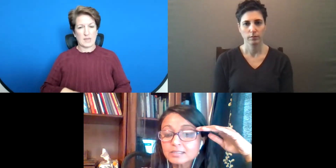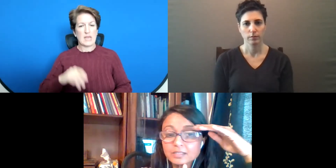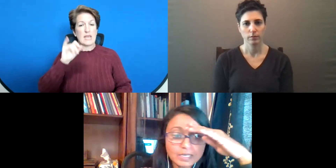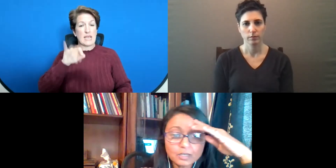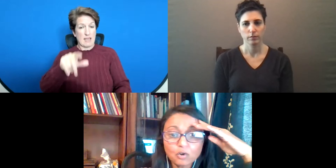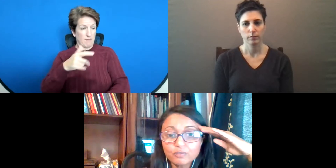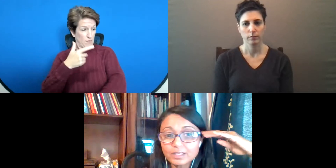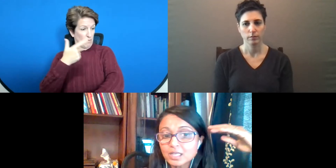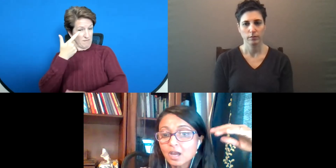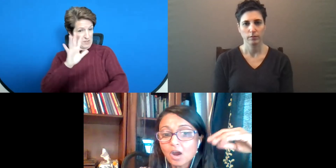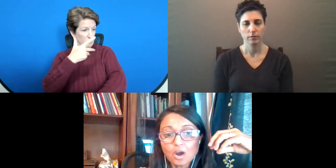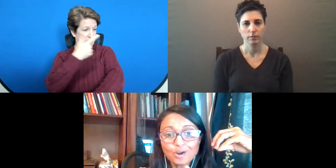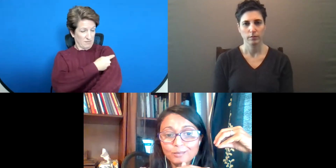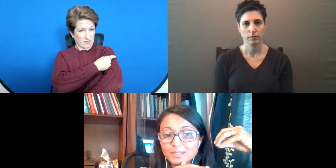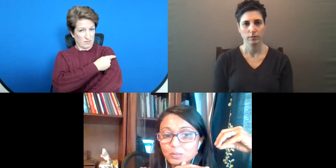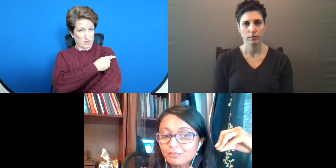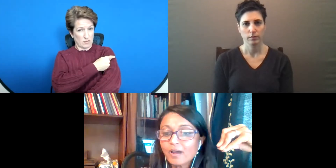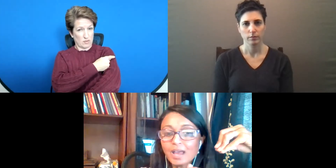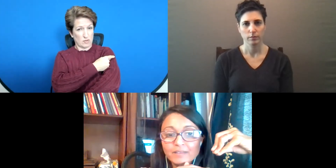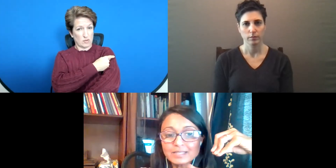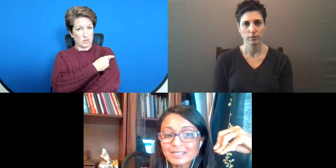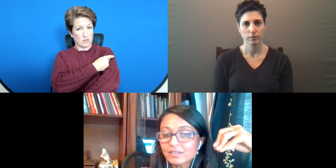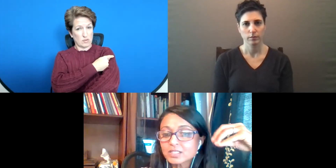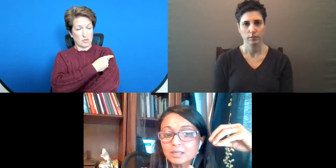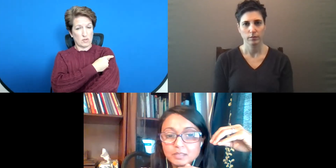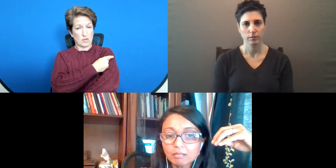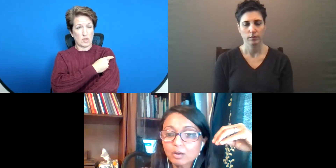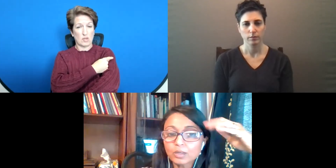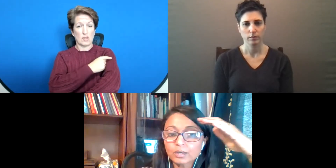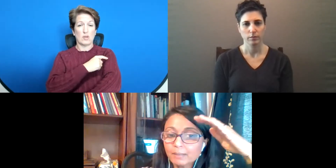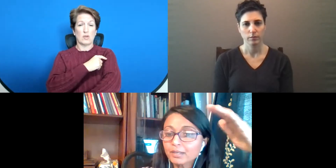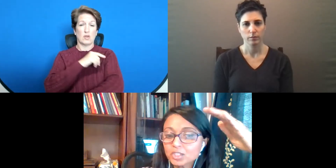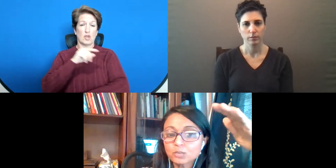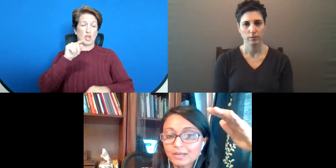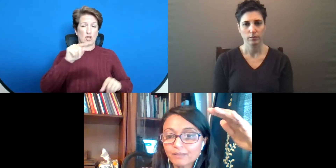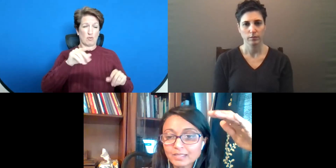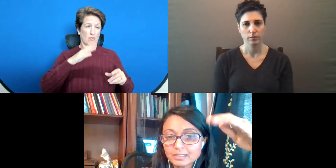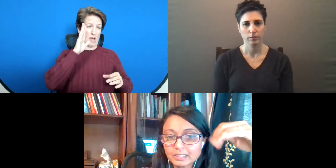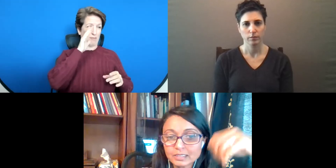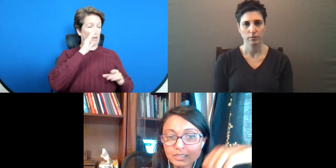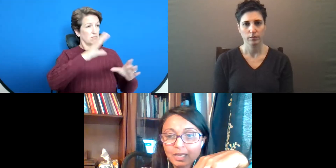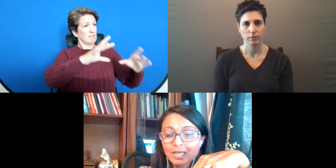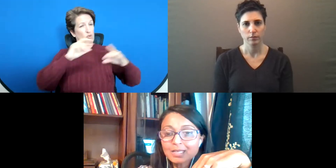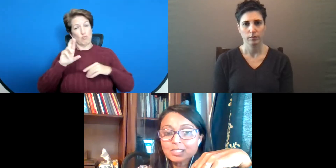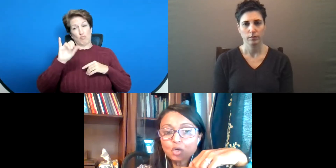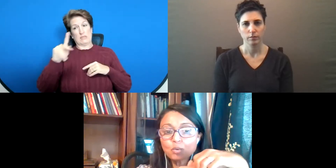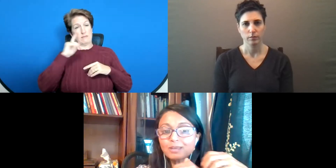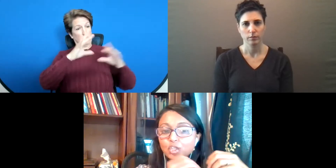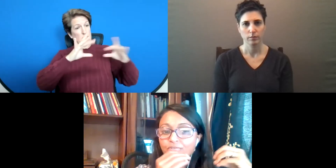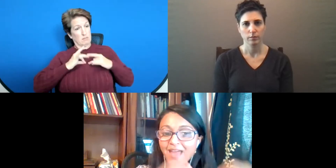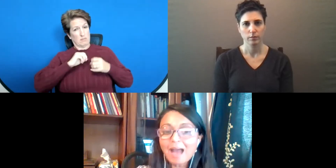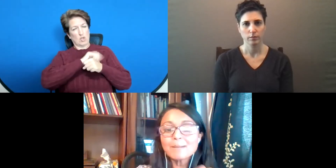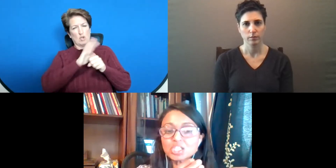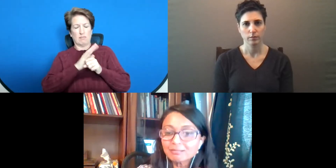your chances of getting COVID are between 5 and 7 times lower compared to unvaccinated.